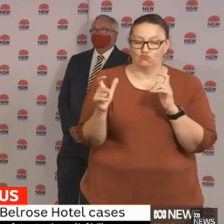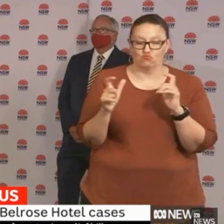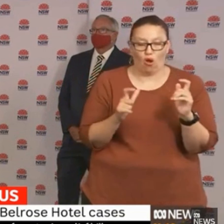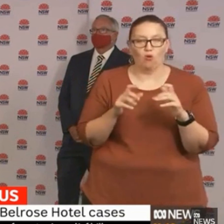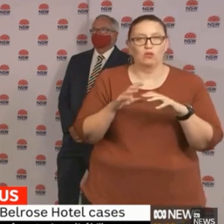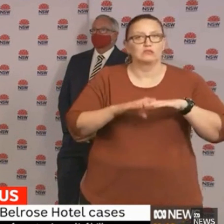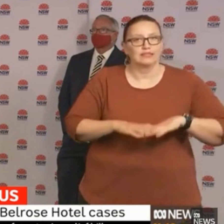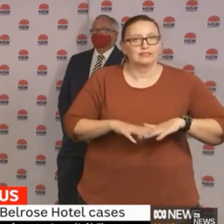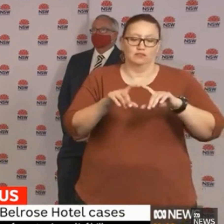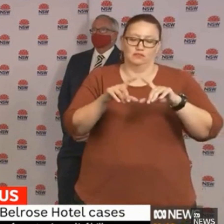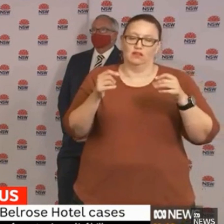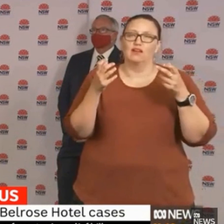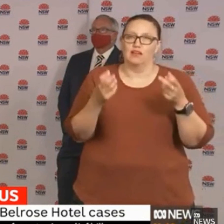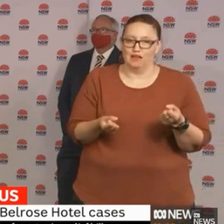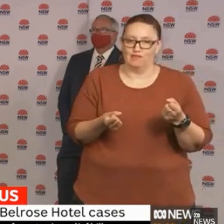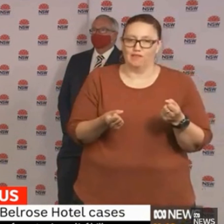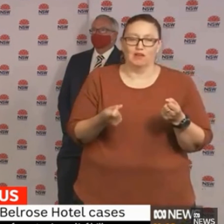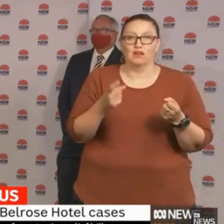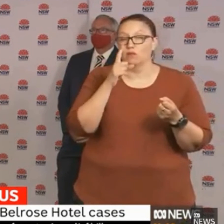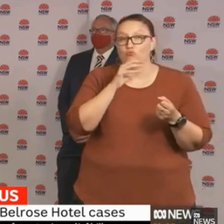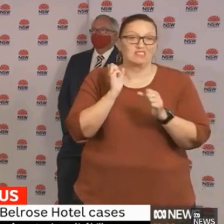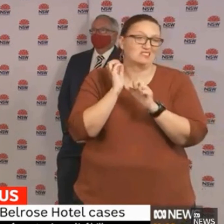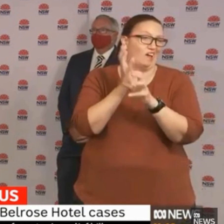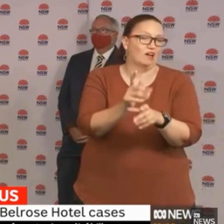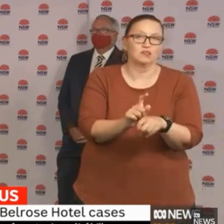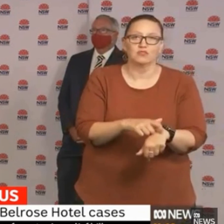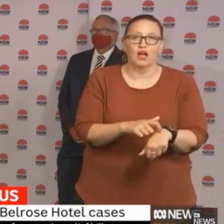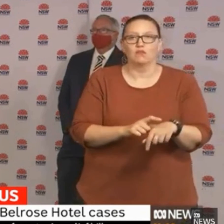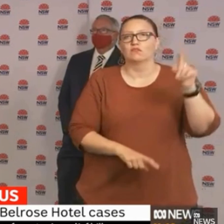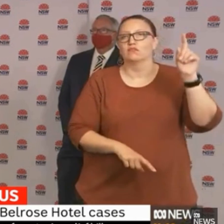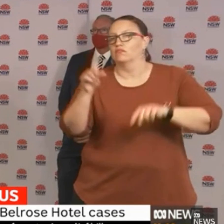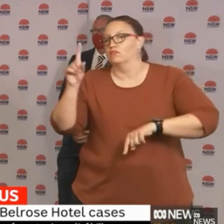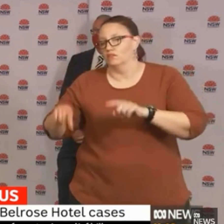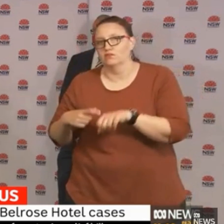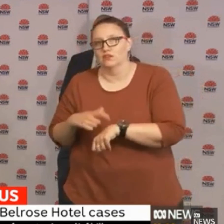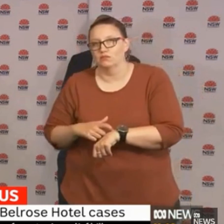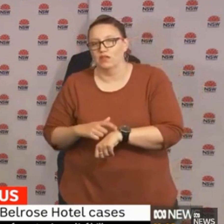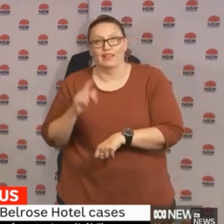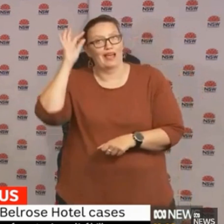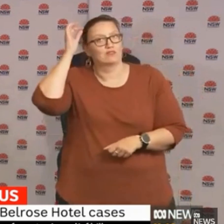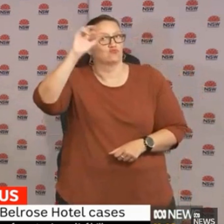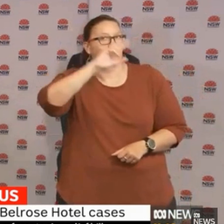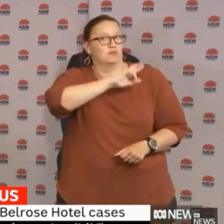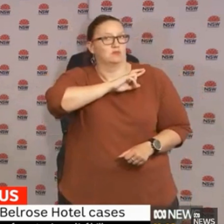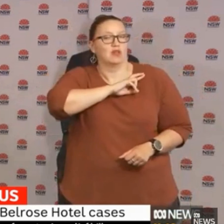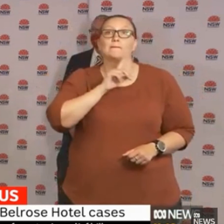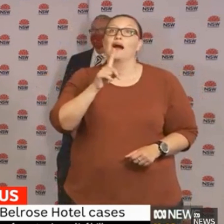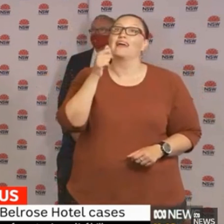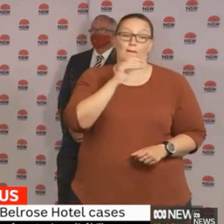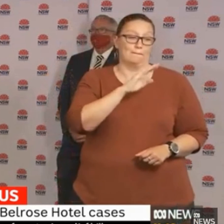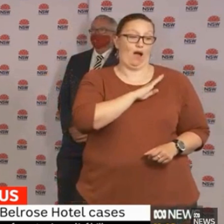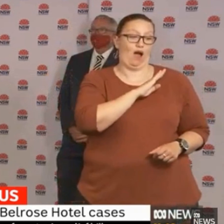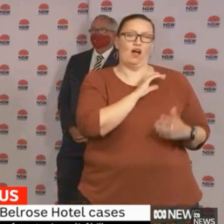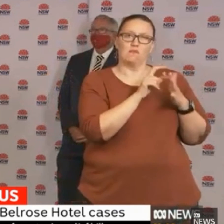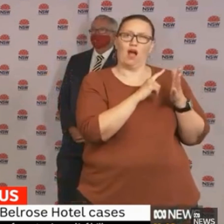events, and that people stagger the time they come in and go out, and that's up to the councils to monitor. But if there's a local park or